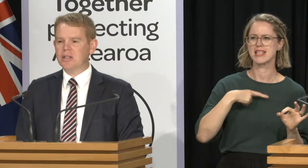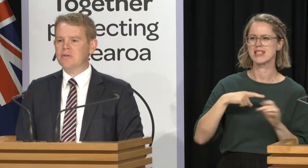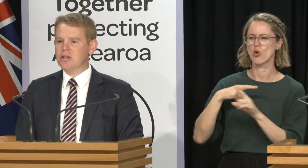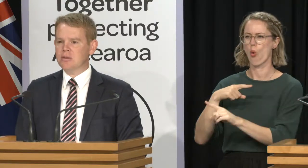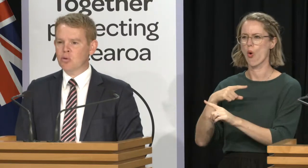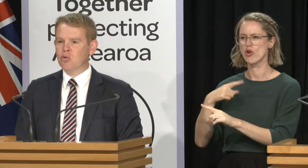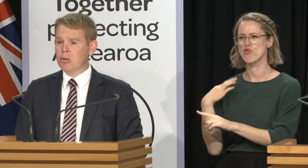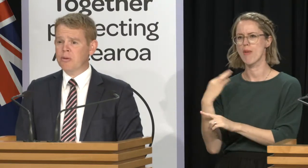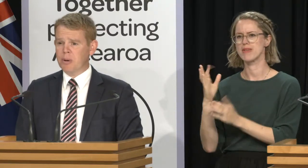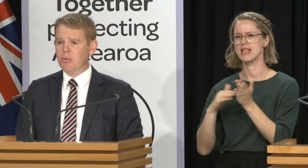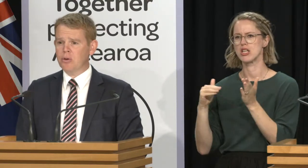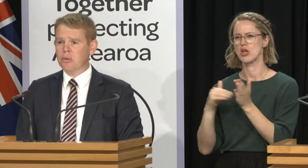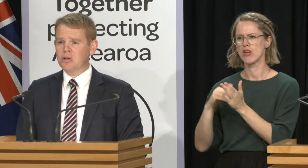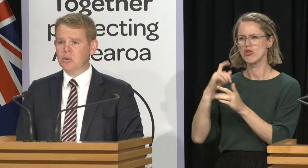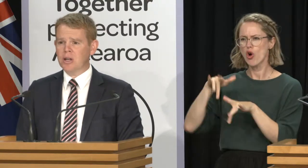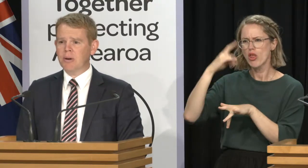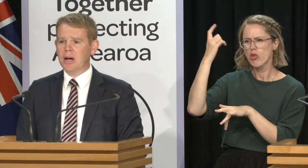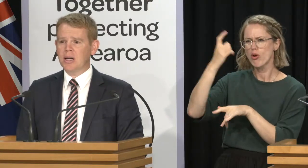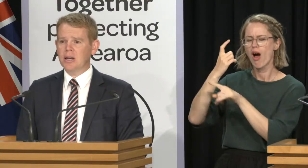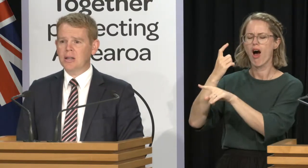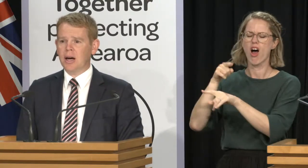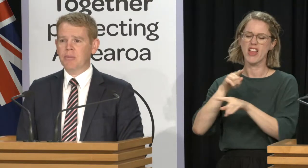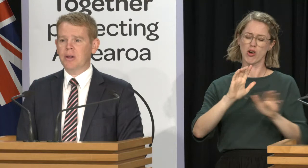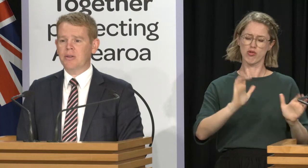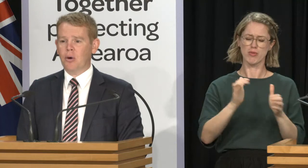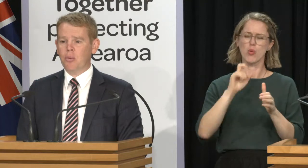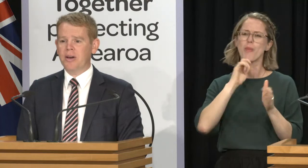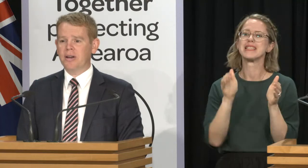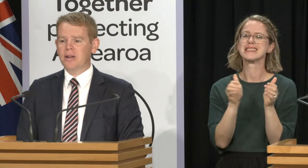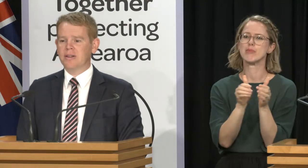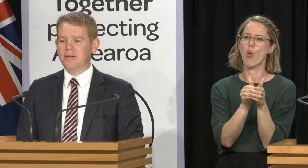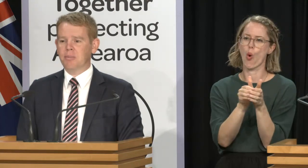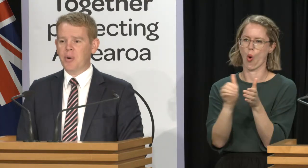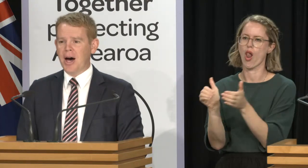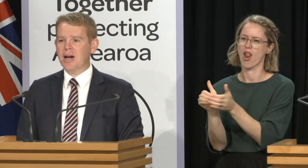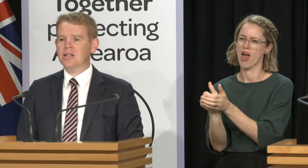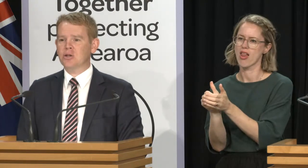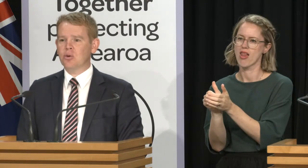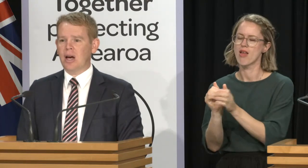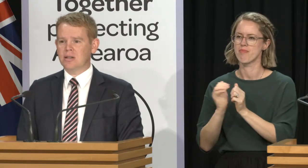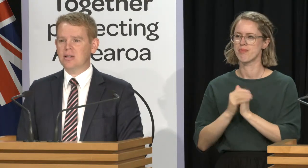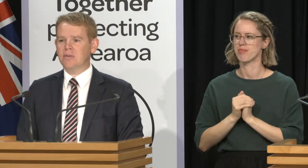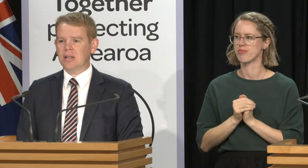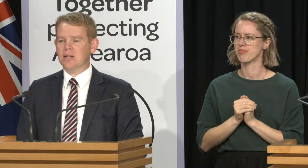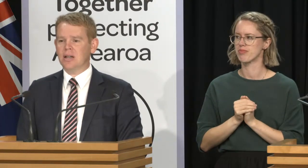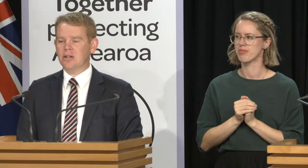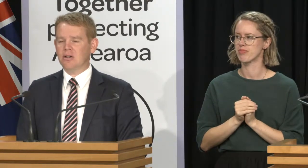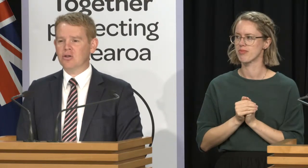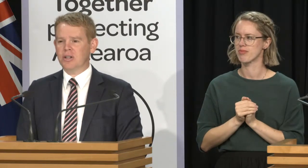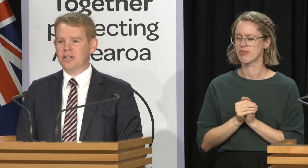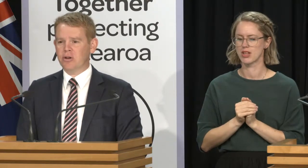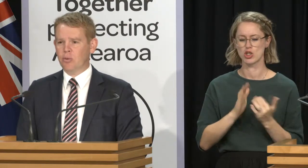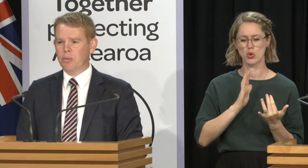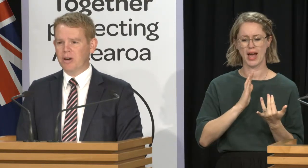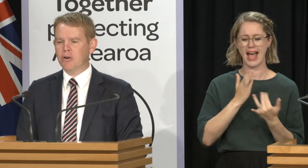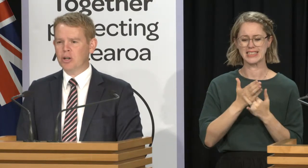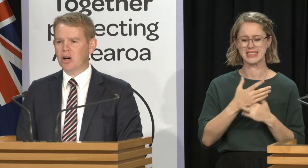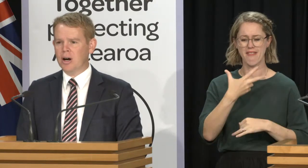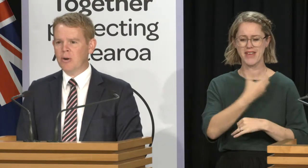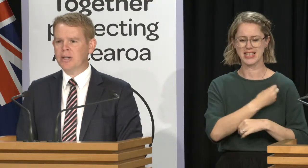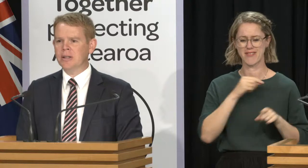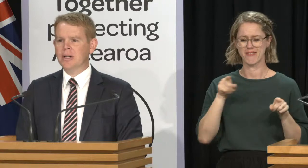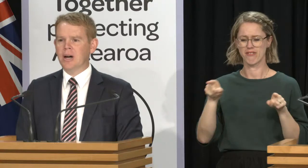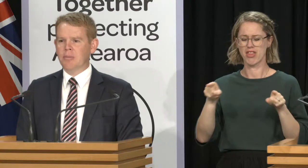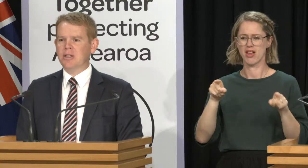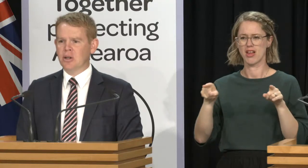a relatively small group of people that we're talking about here. They'll be the bar to access a vaccine under those criteria will be a very